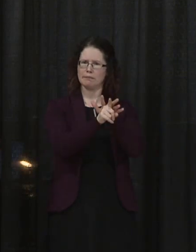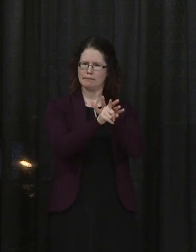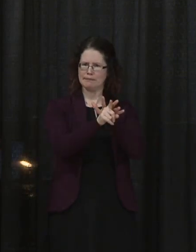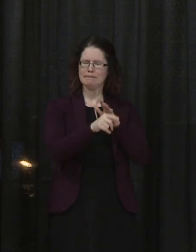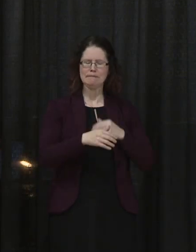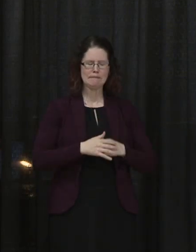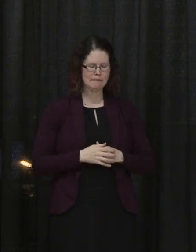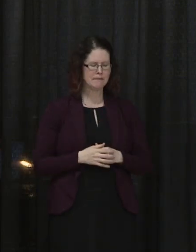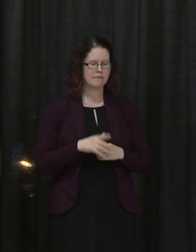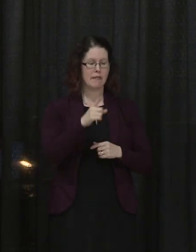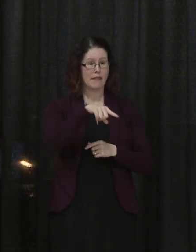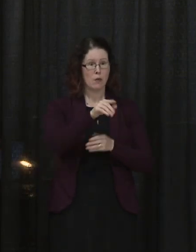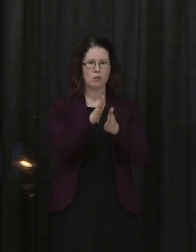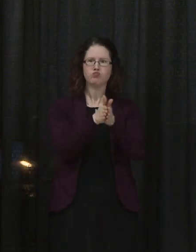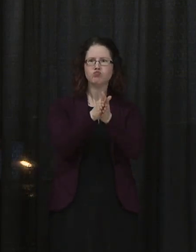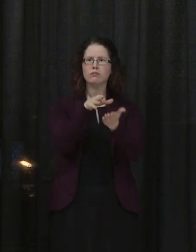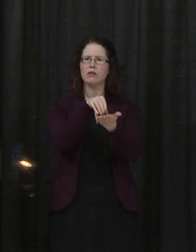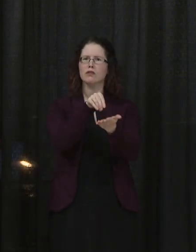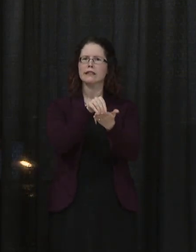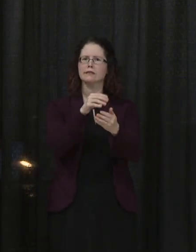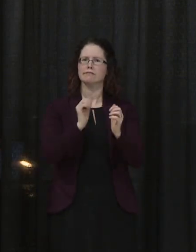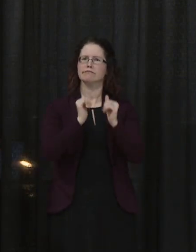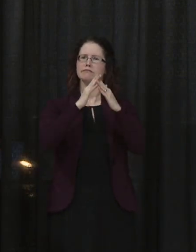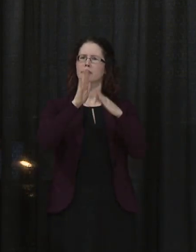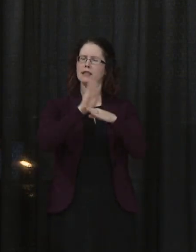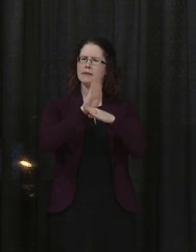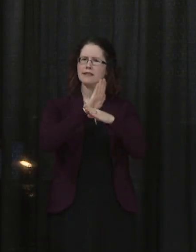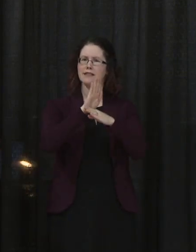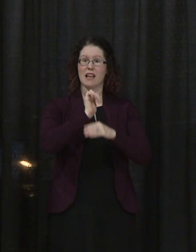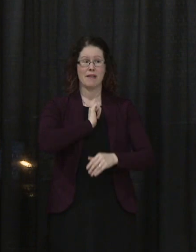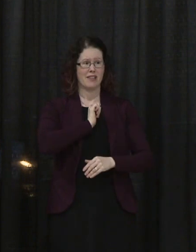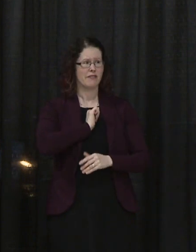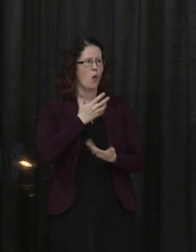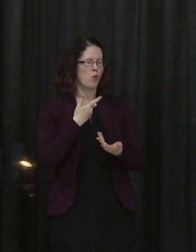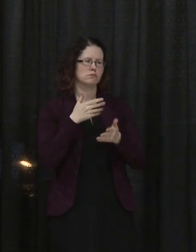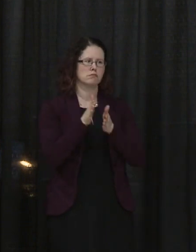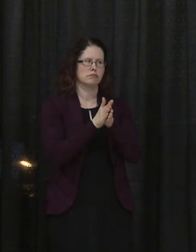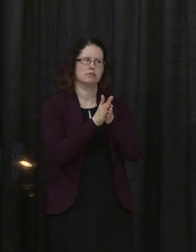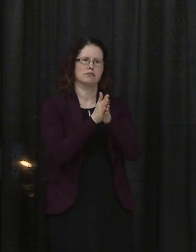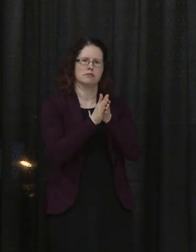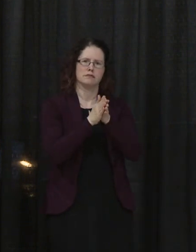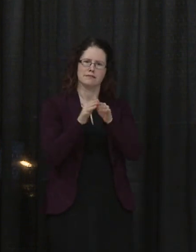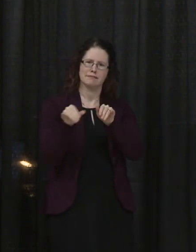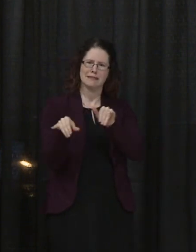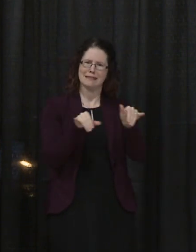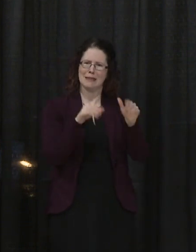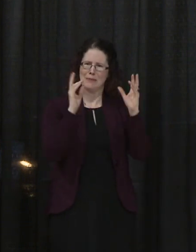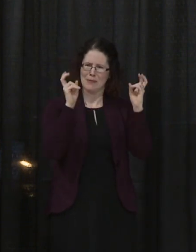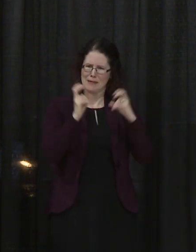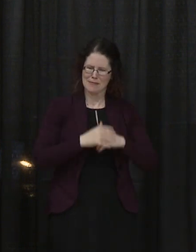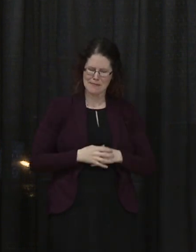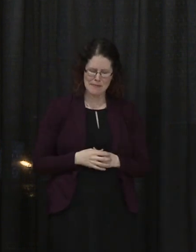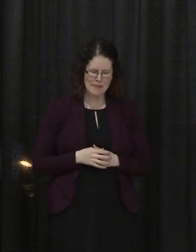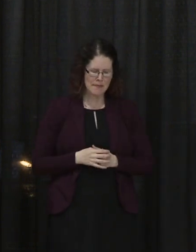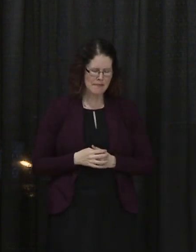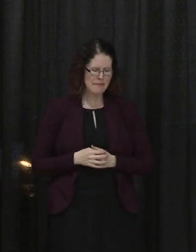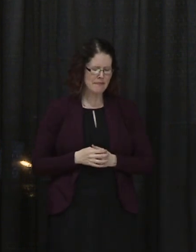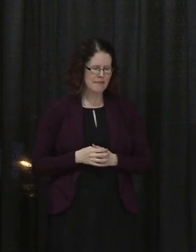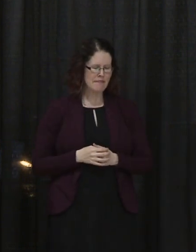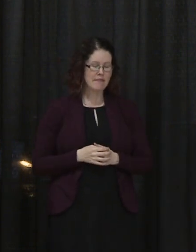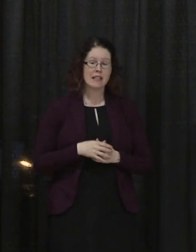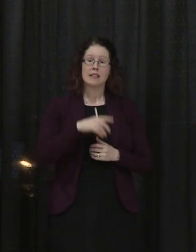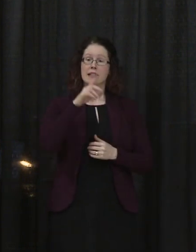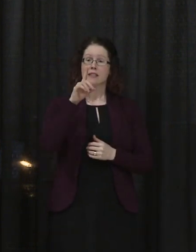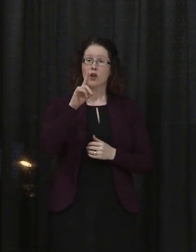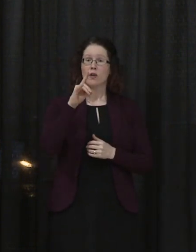interested in learning about entrepreneurship, a topic for which I had great passion. Well, I arrived in Digby that morning, but there were